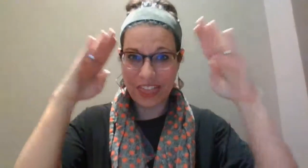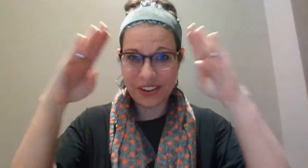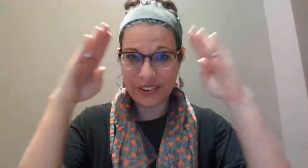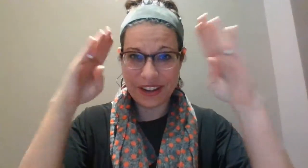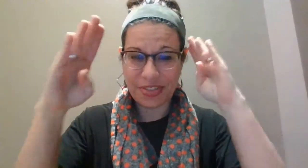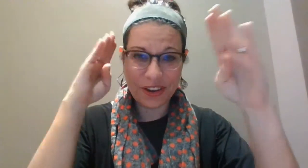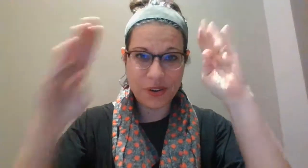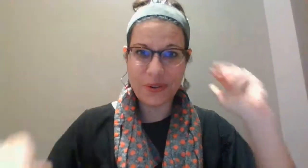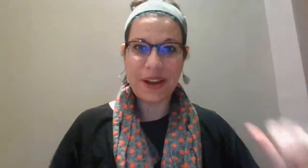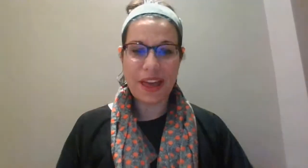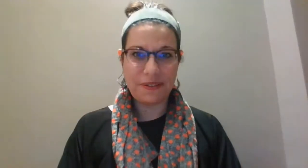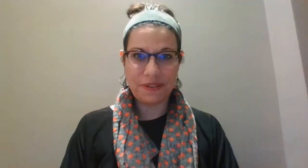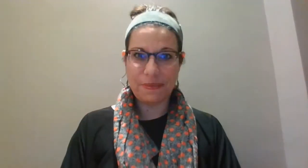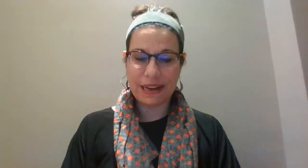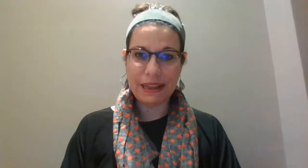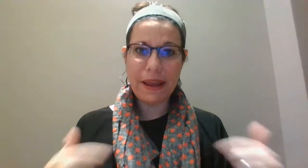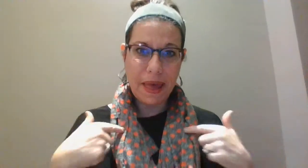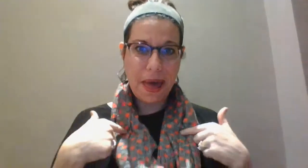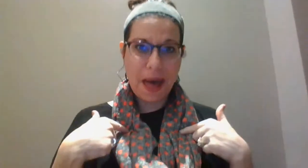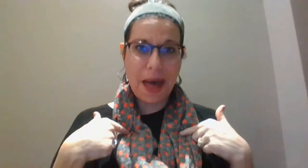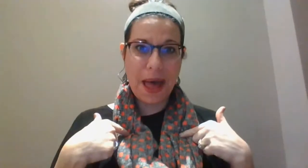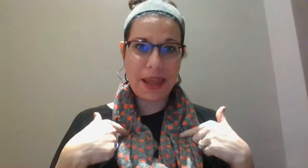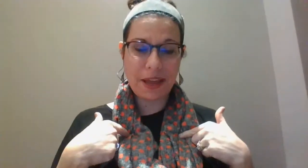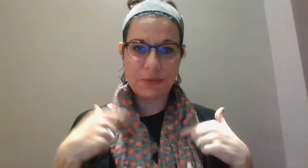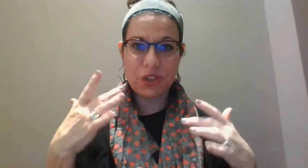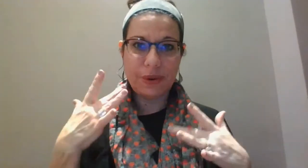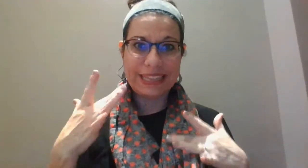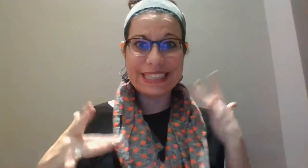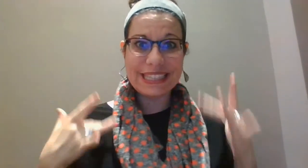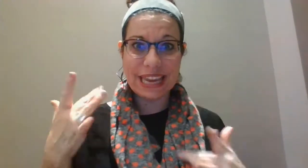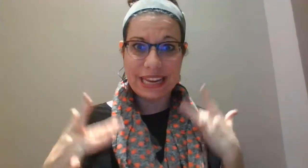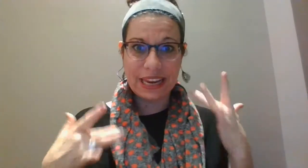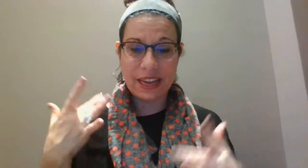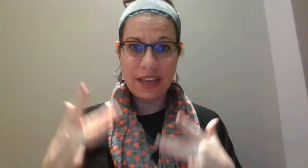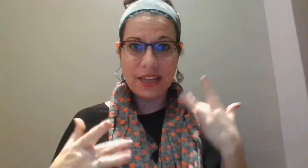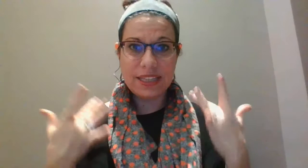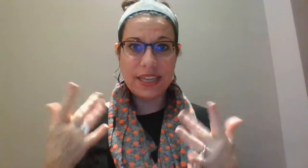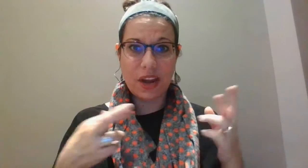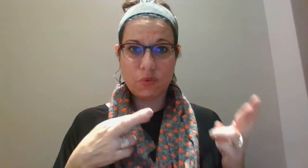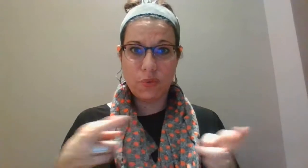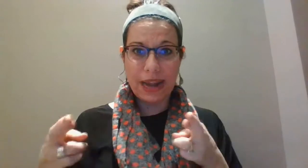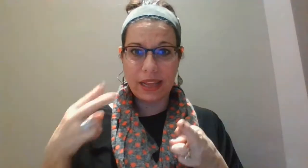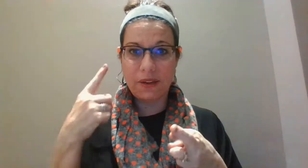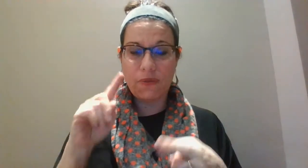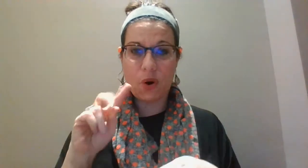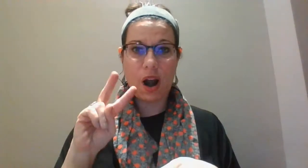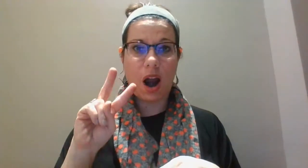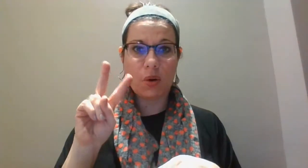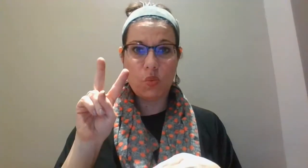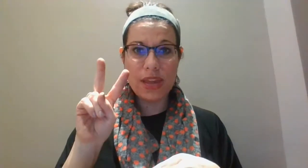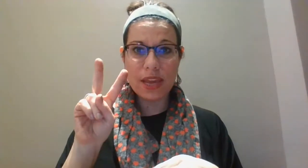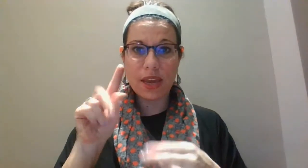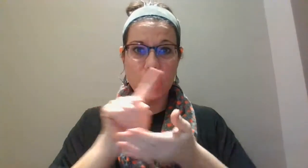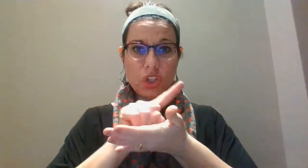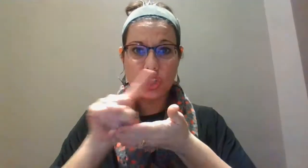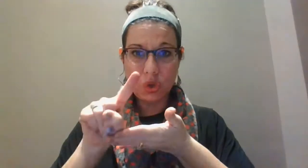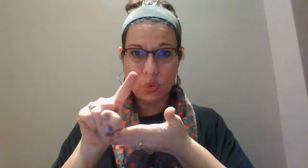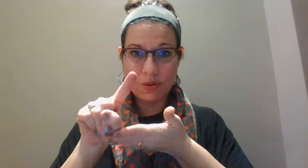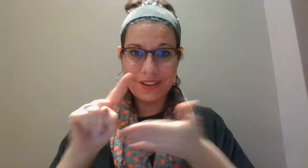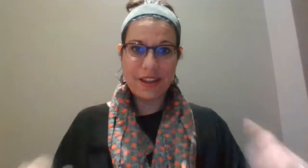Hello, hello, everybody. I am so excited to get ready for our week 2